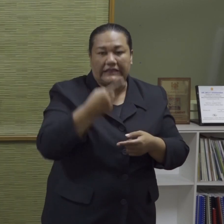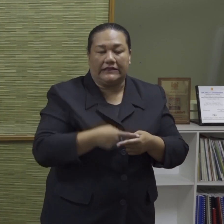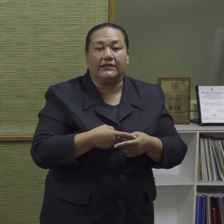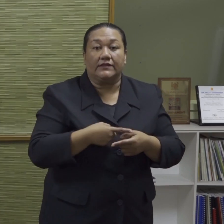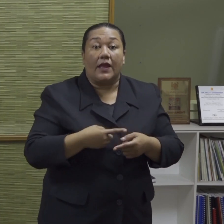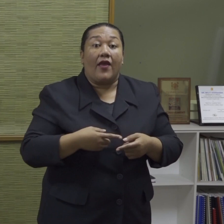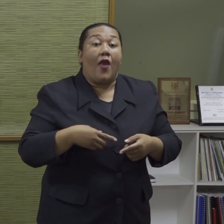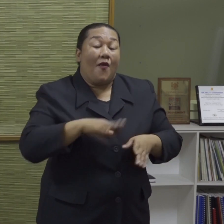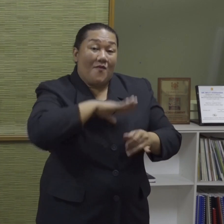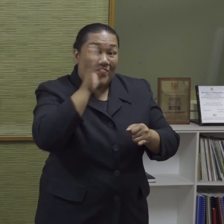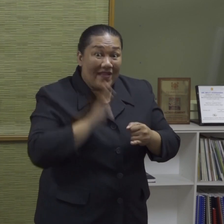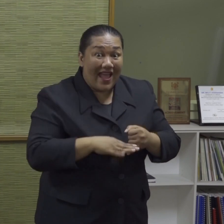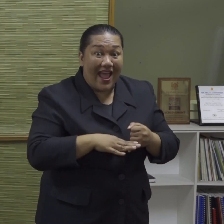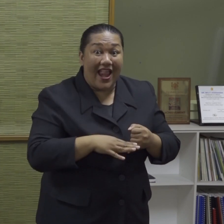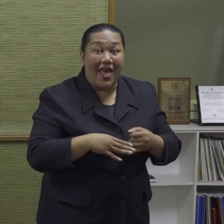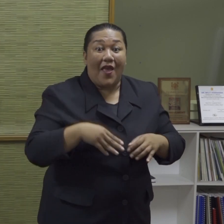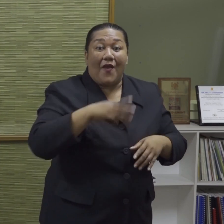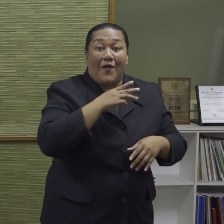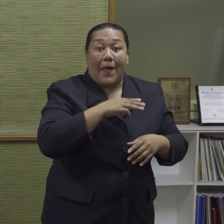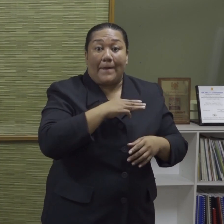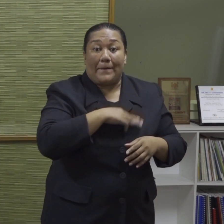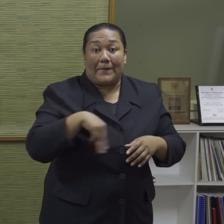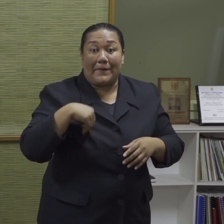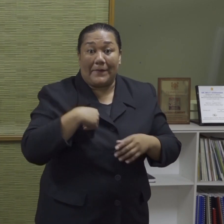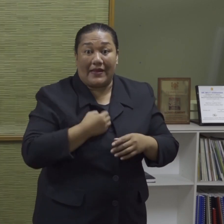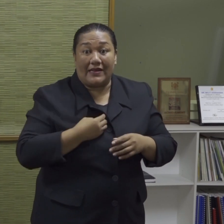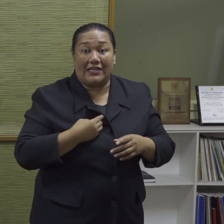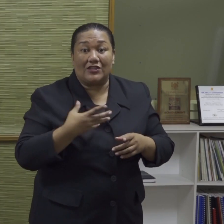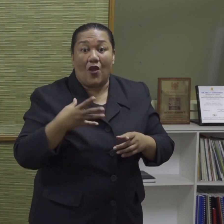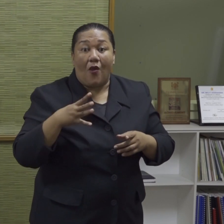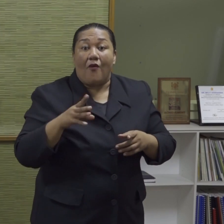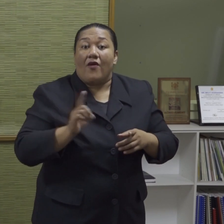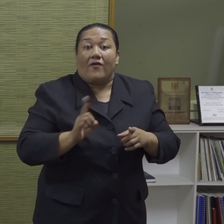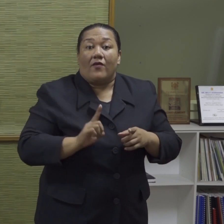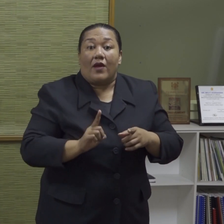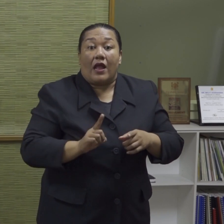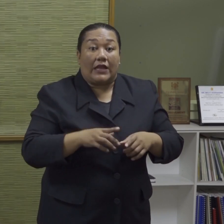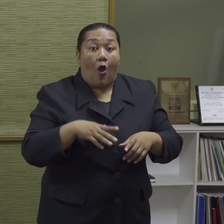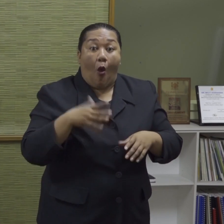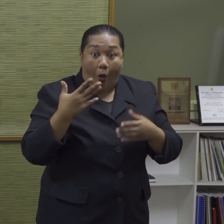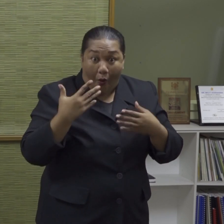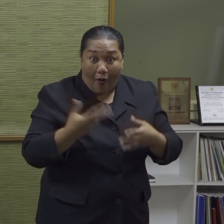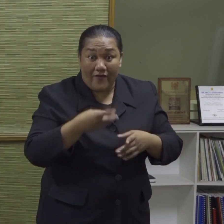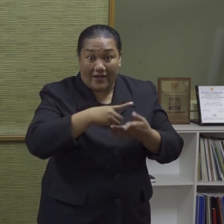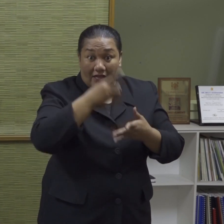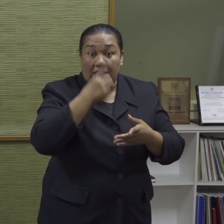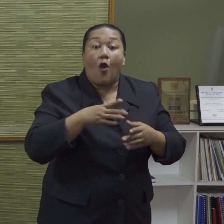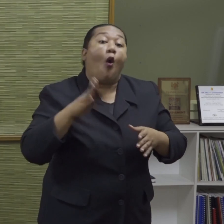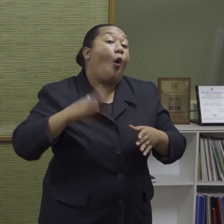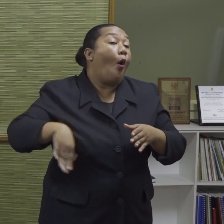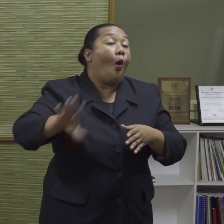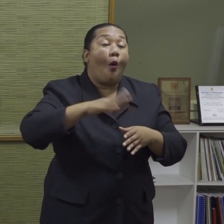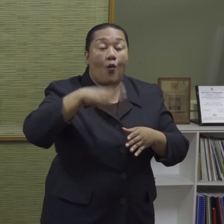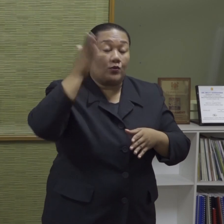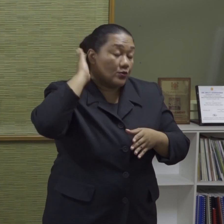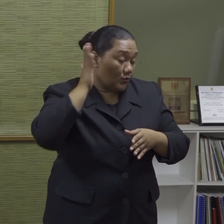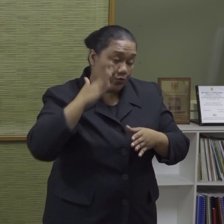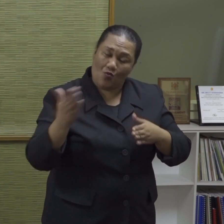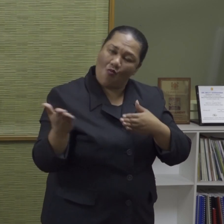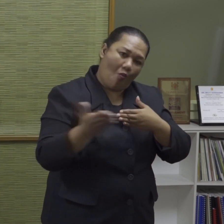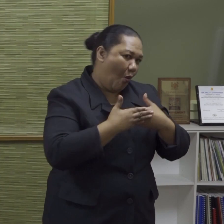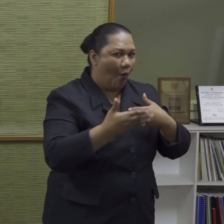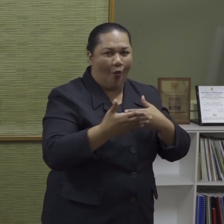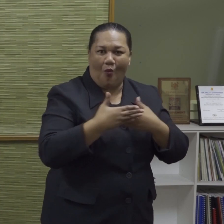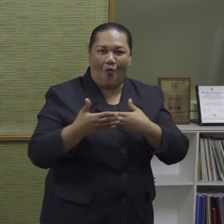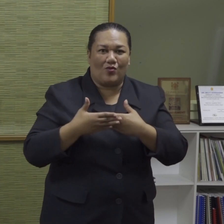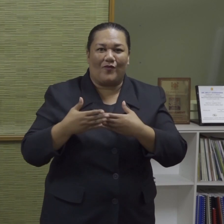of Education a couple of minutes ago, all schools in Fiji will be closed from tomorrow. Just repeating that. All schools in